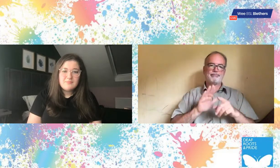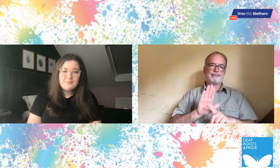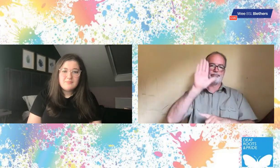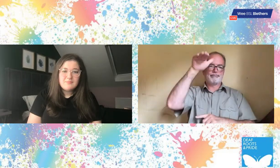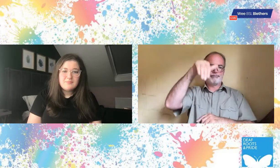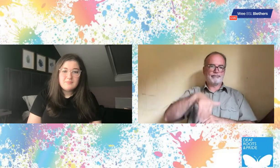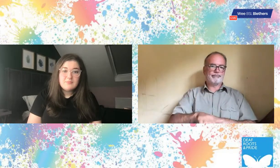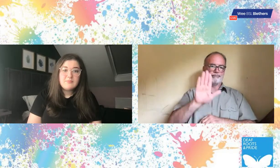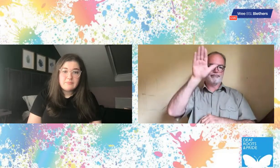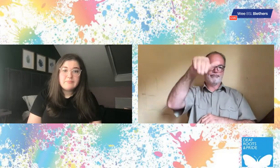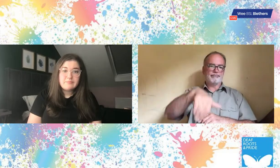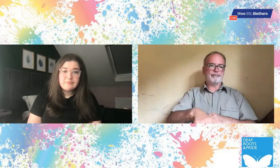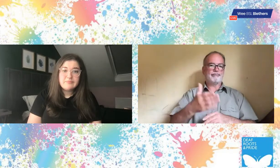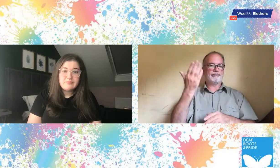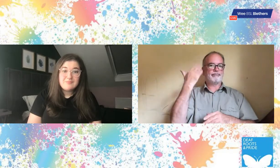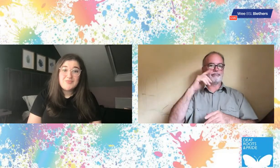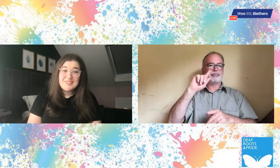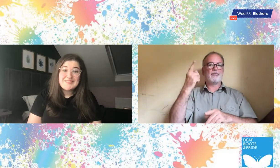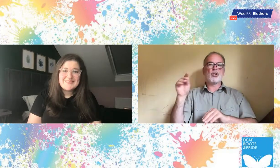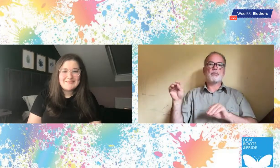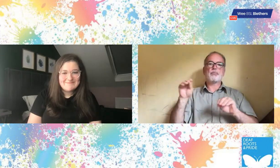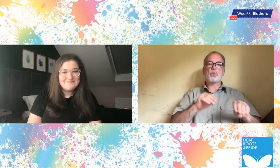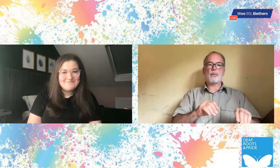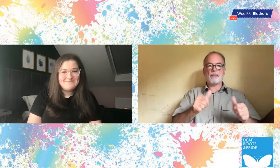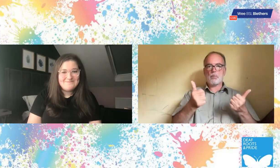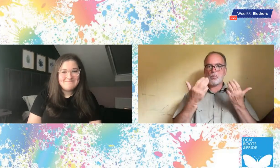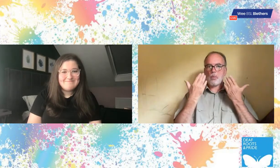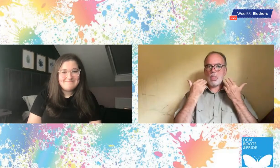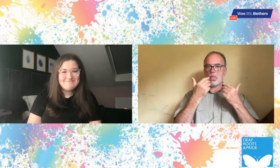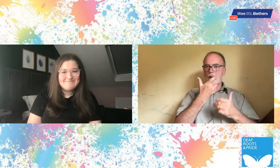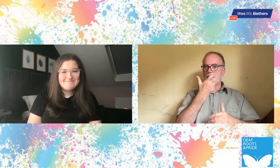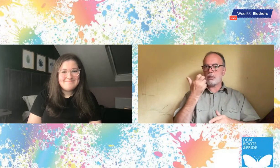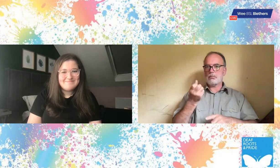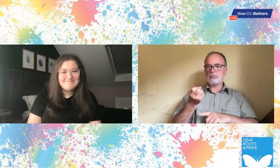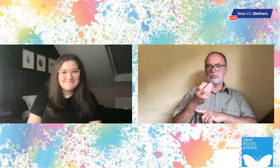gradually we've become accepted in the community. I think for now,